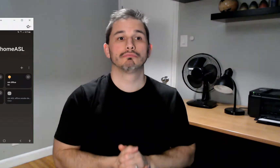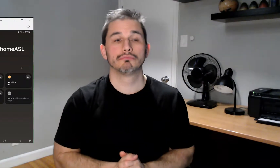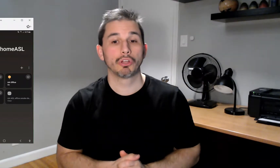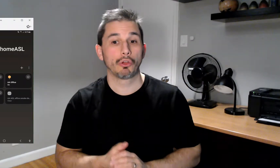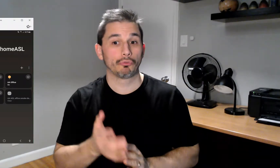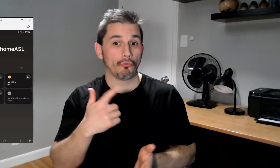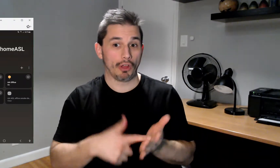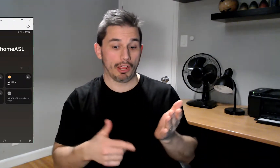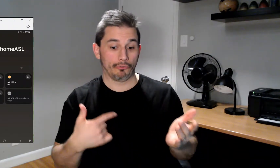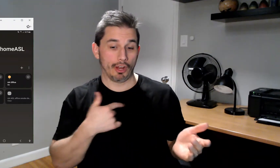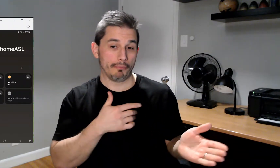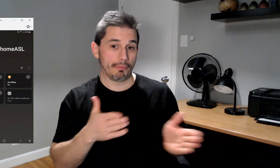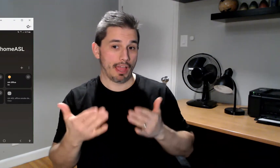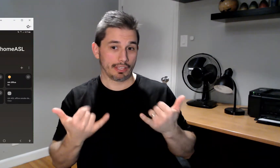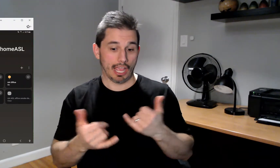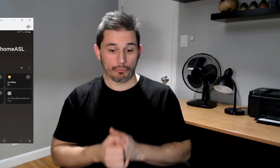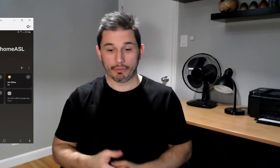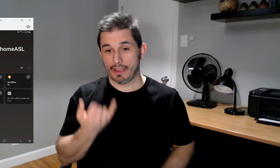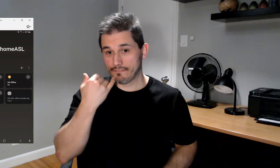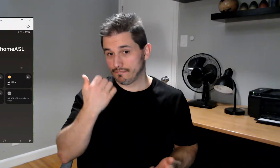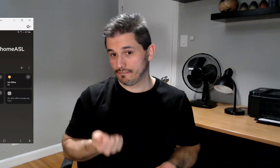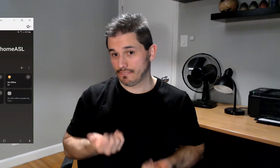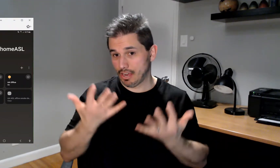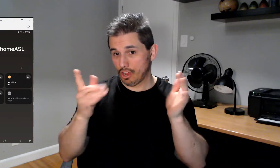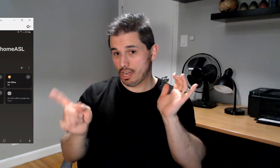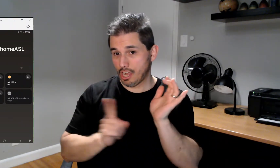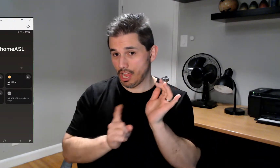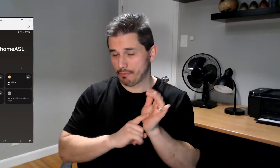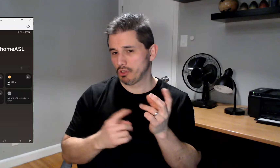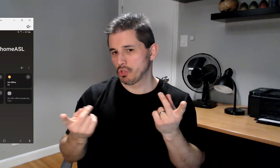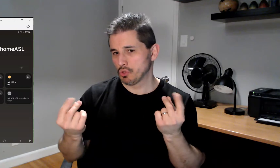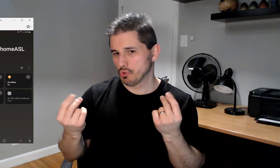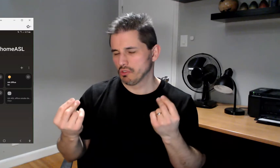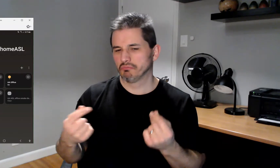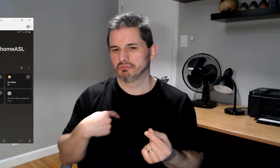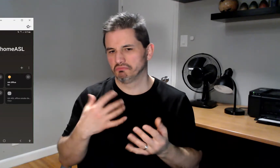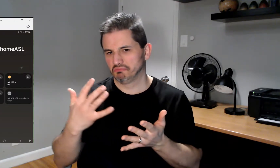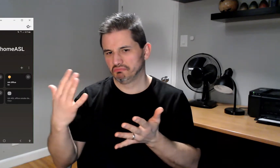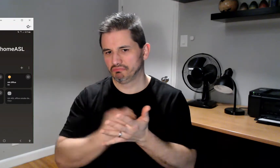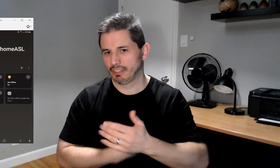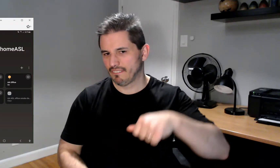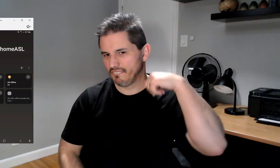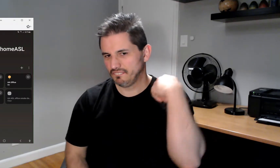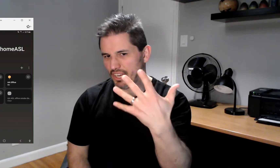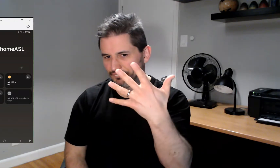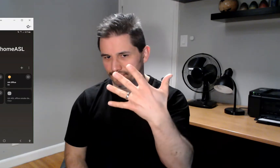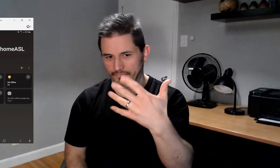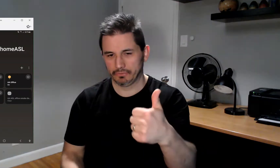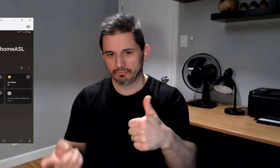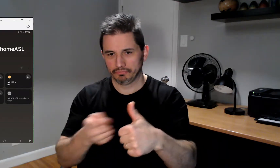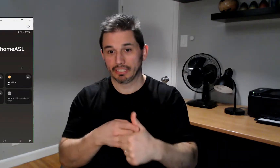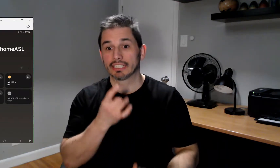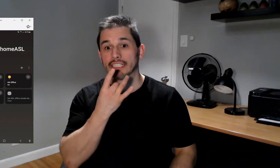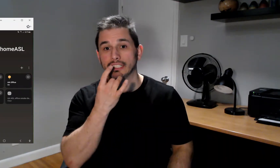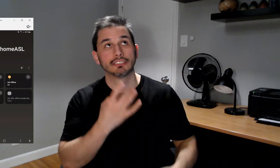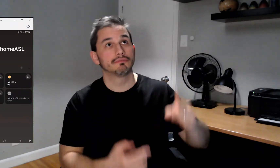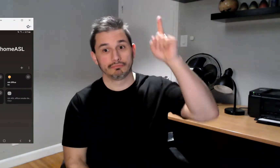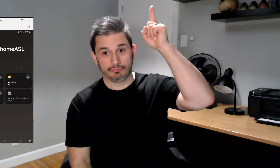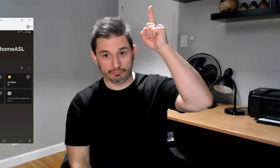For instance, so the plan I have for today is that whenever it detects smoke, it'll perform 5 functions for me.